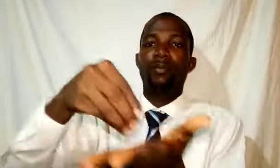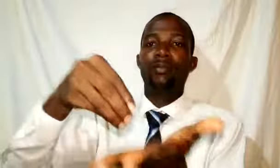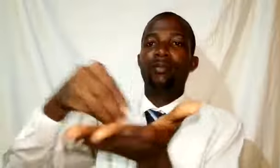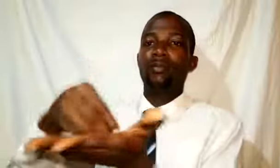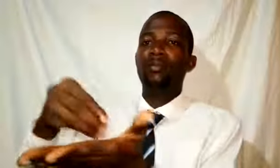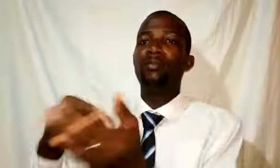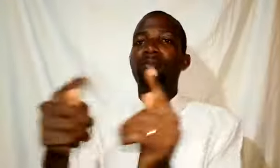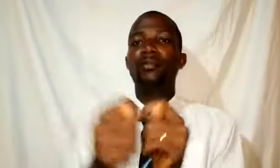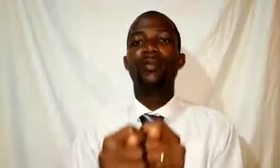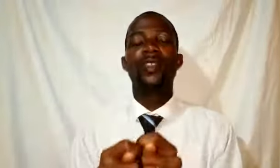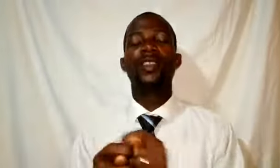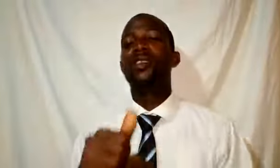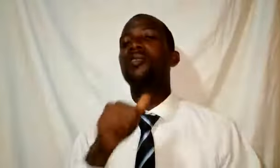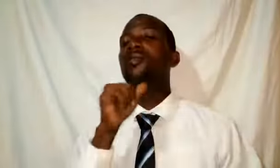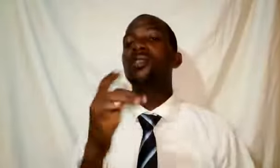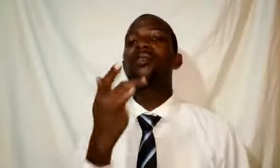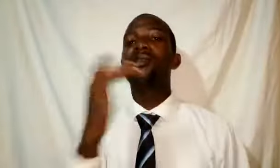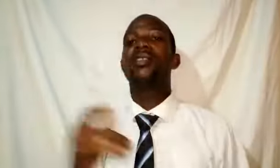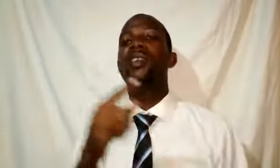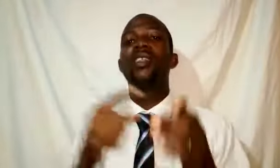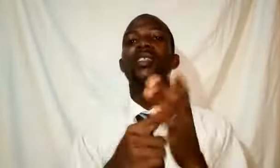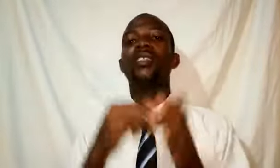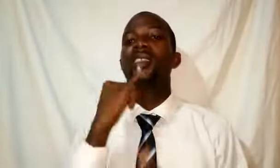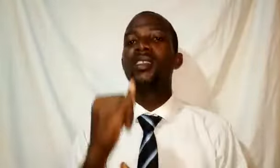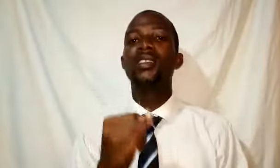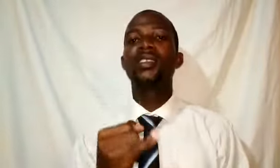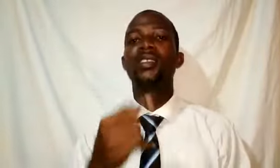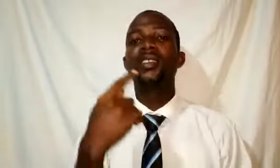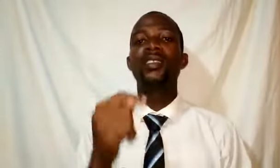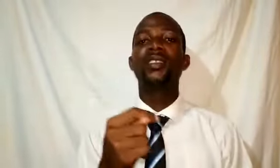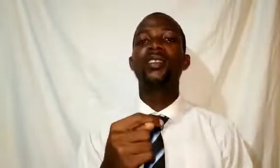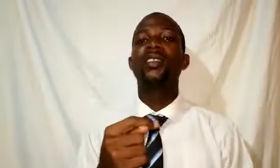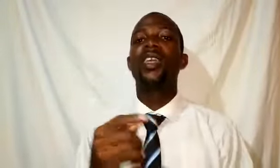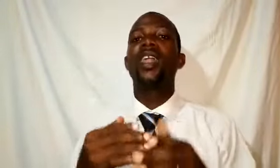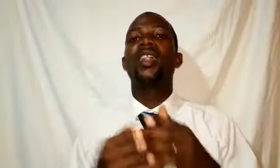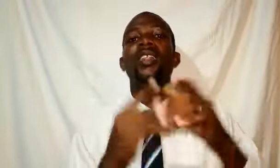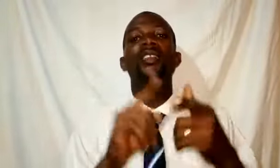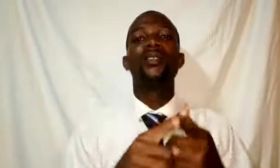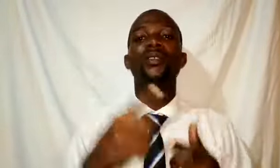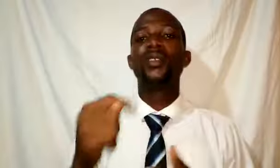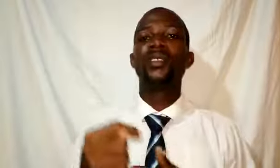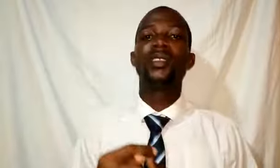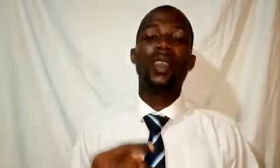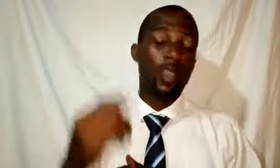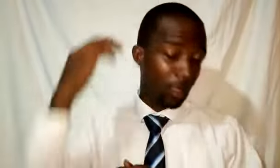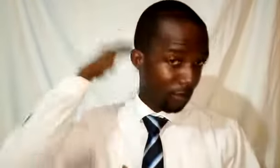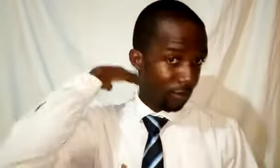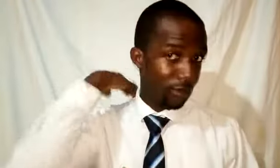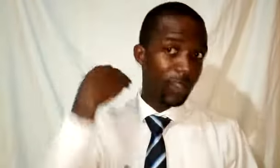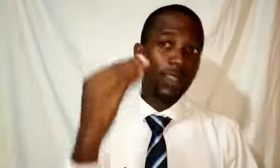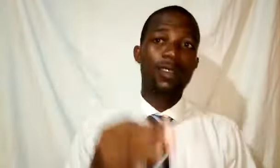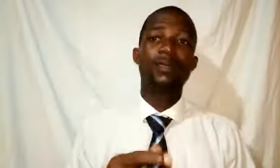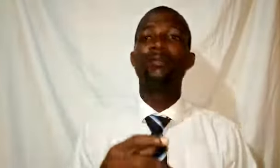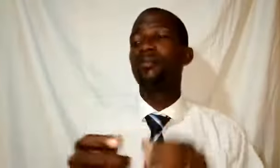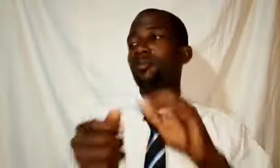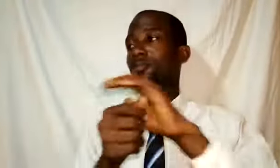Unfortunately, this his previously smooth shell was never smooth again. The process of